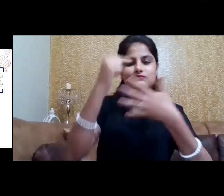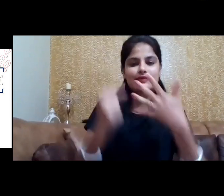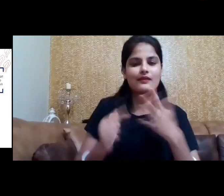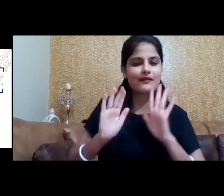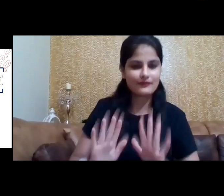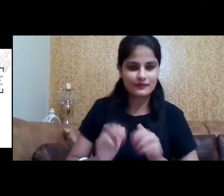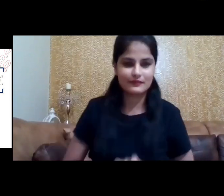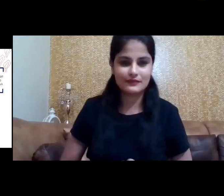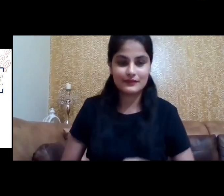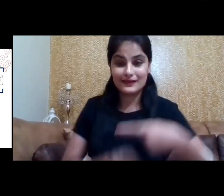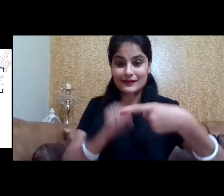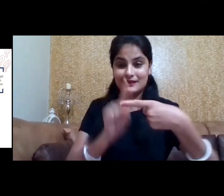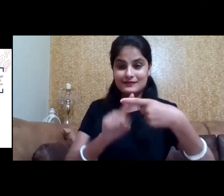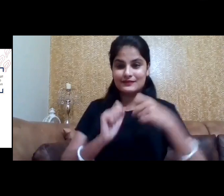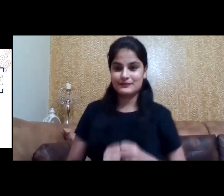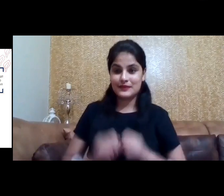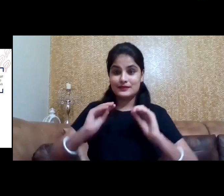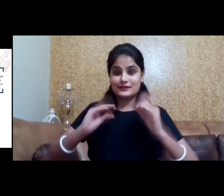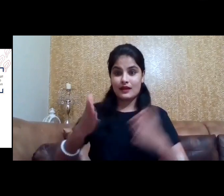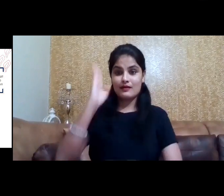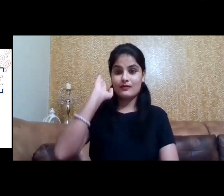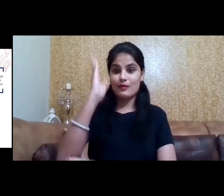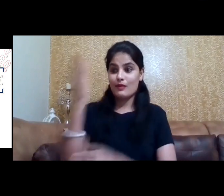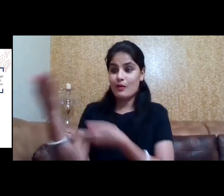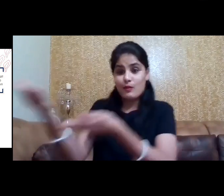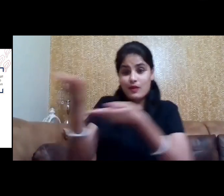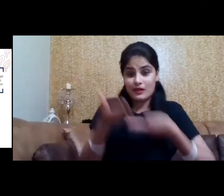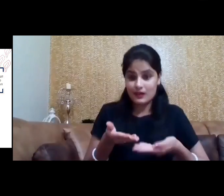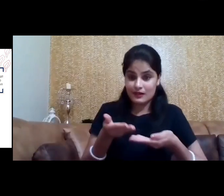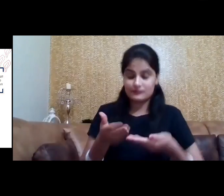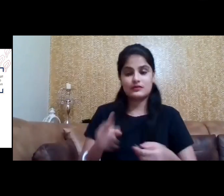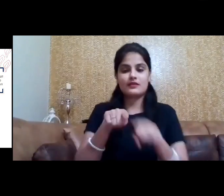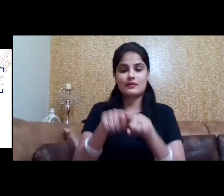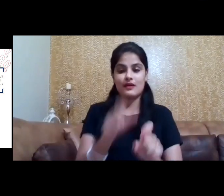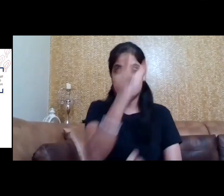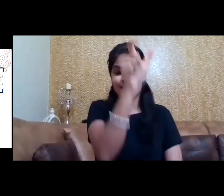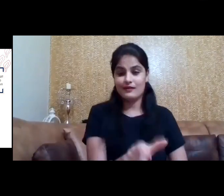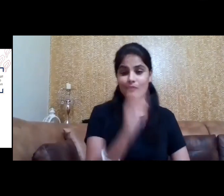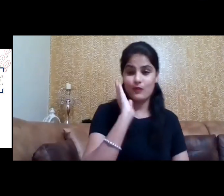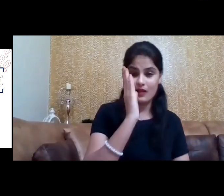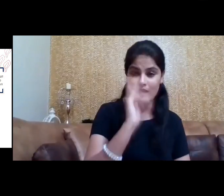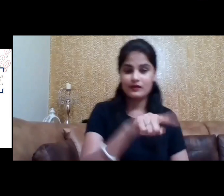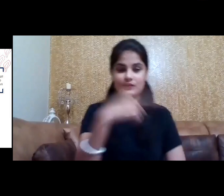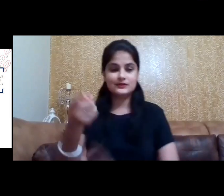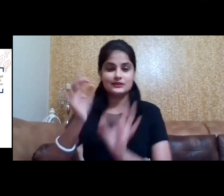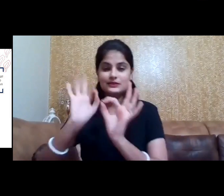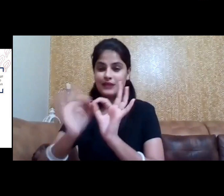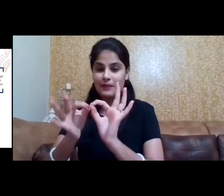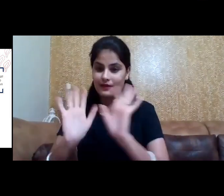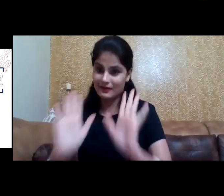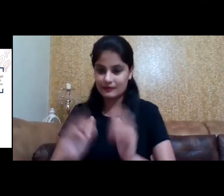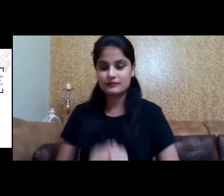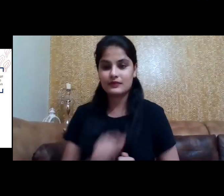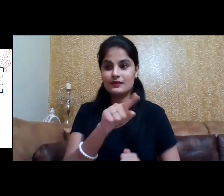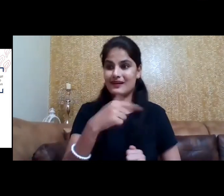Some rules, some guidelines that we all need to follow. The first one is before a presenter, before you start